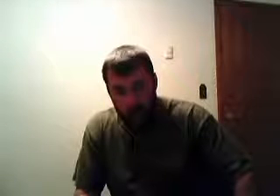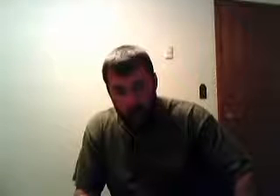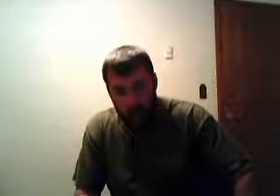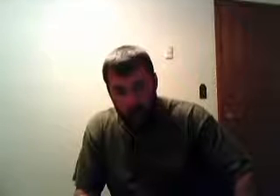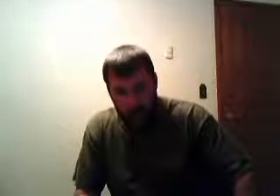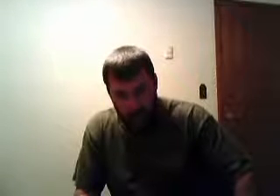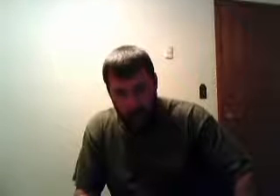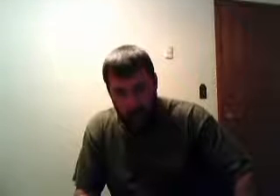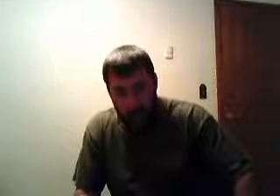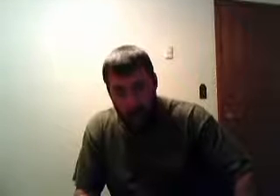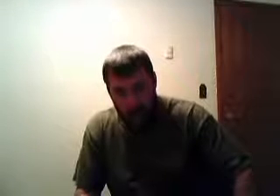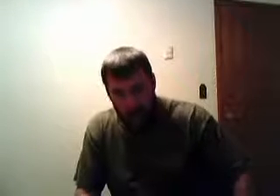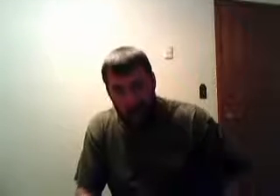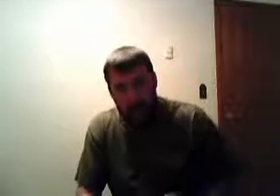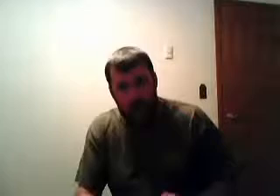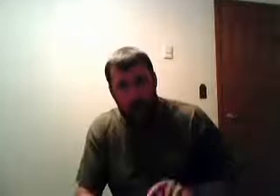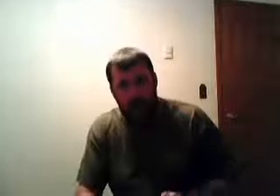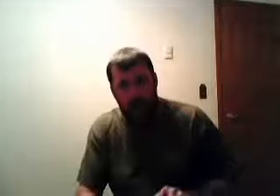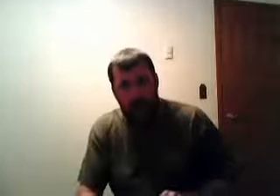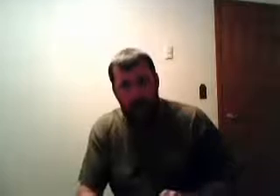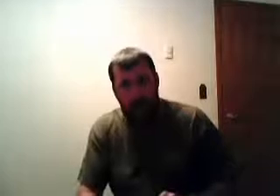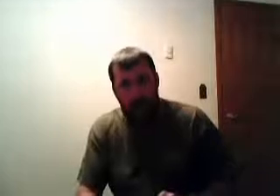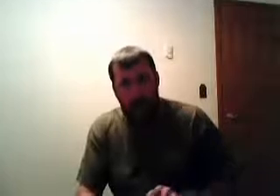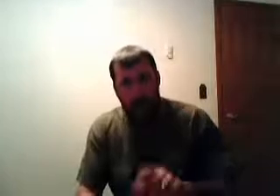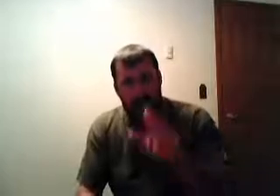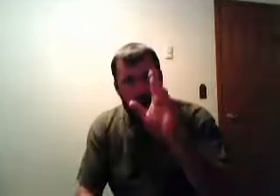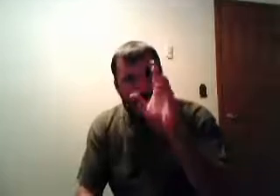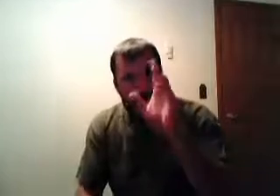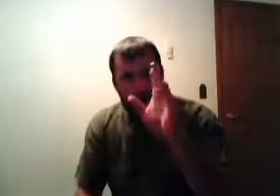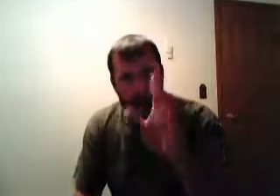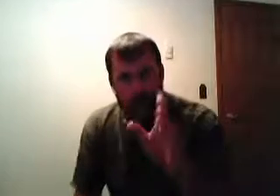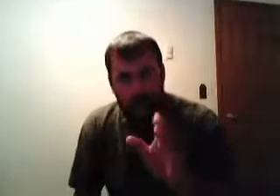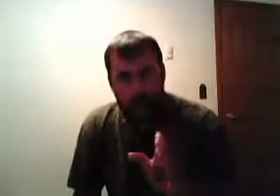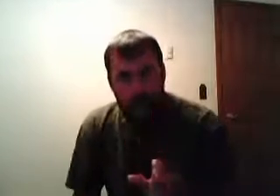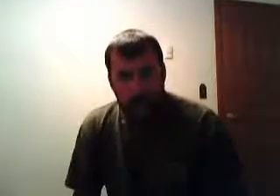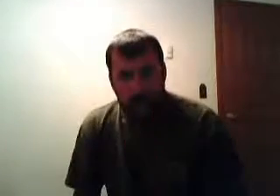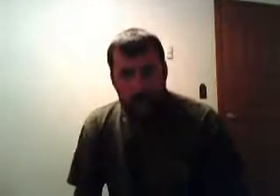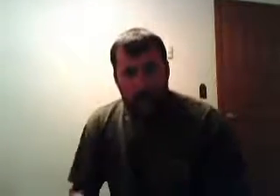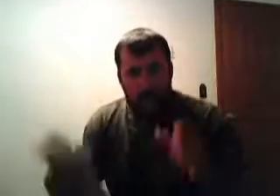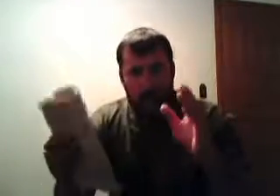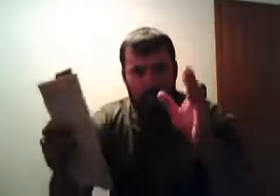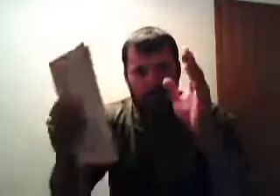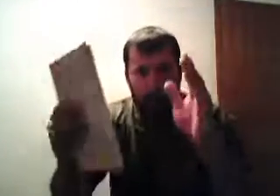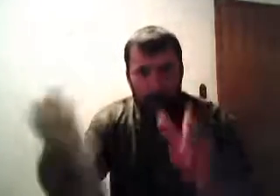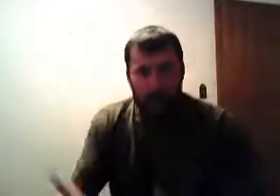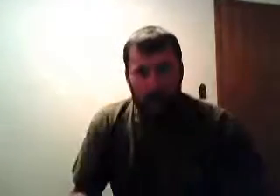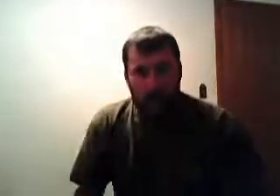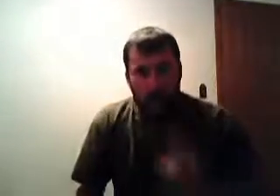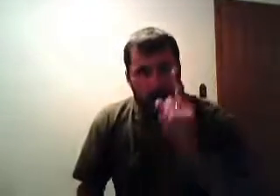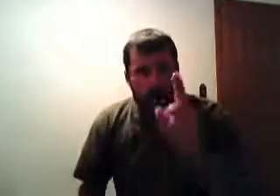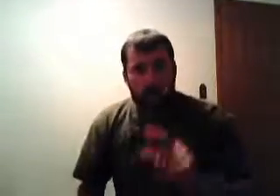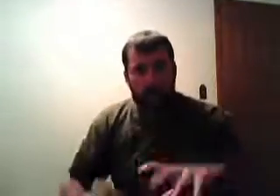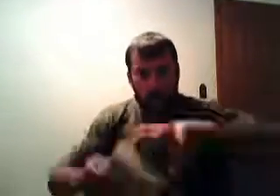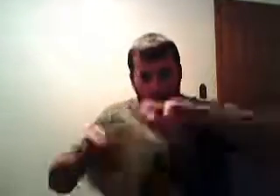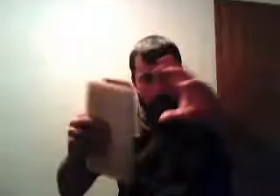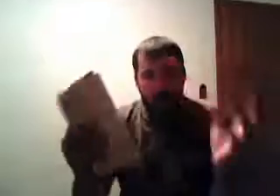Americans. Listen to me. He said that. And I'm telling you that today there have been chains of slavery already forged and already